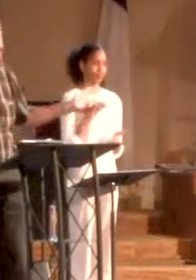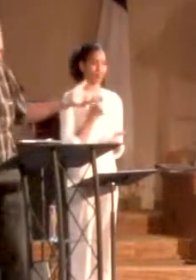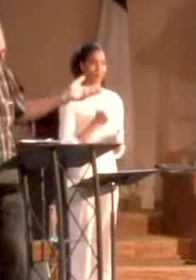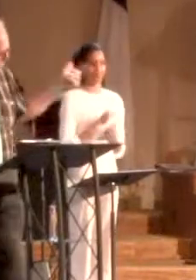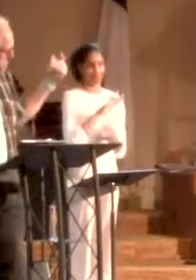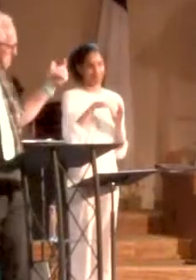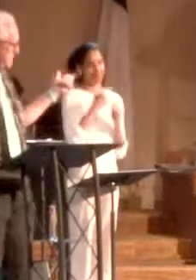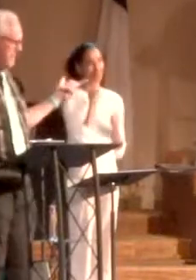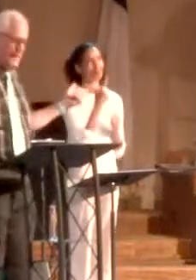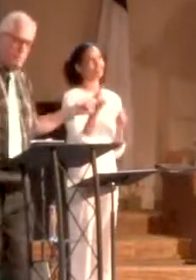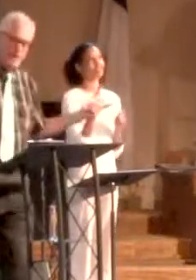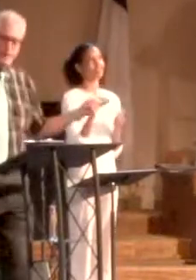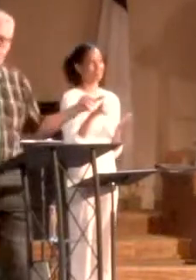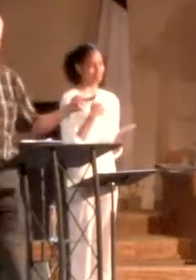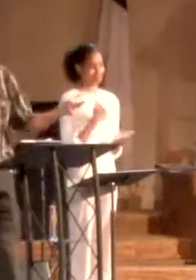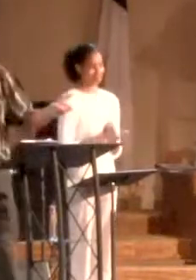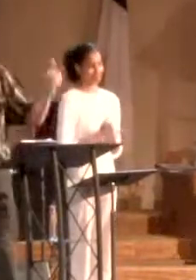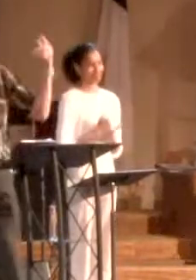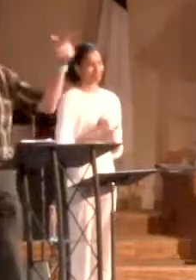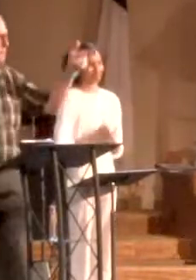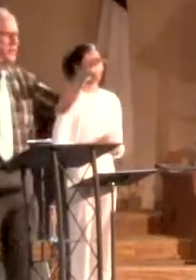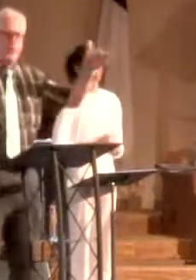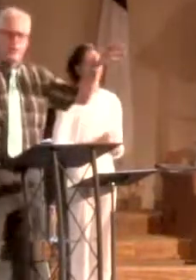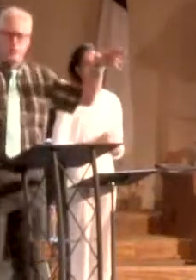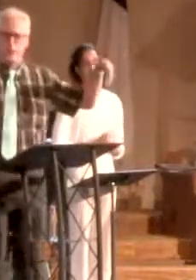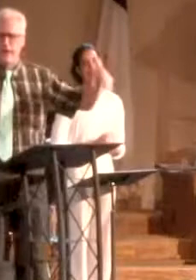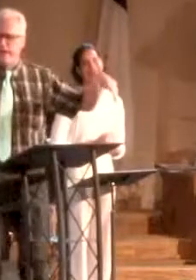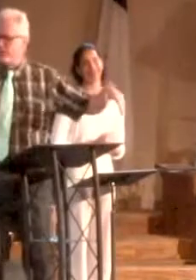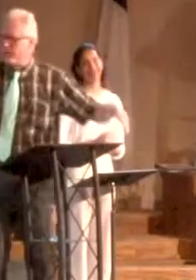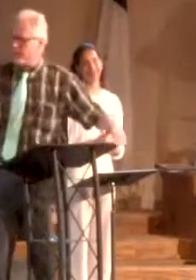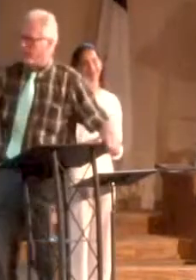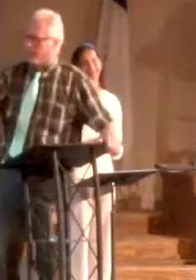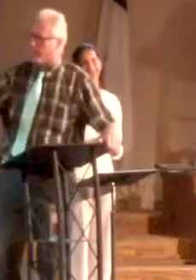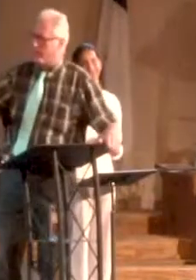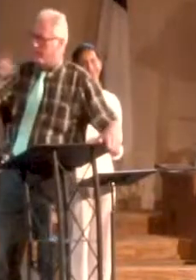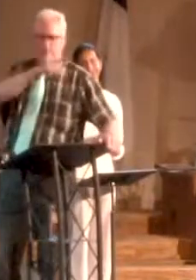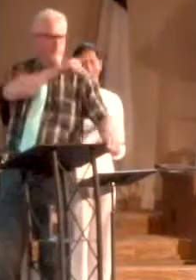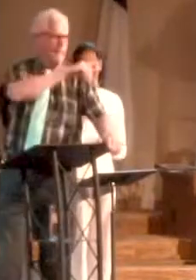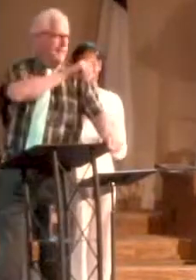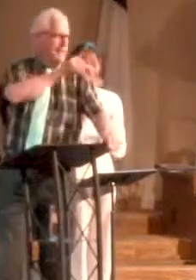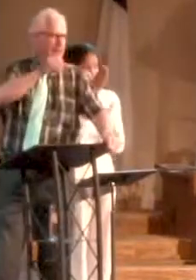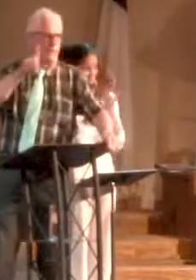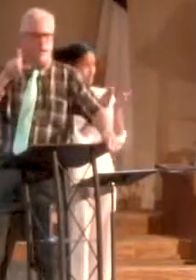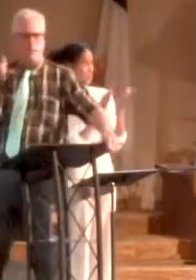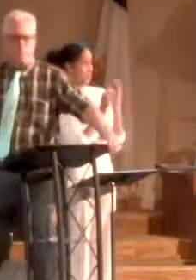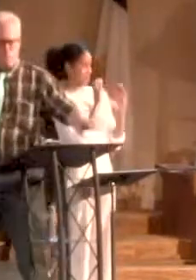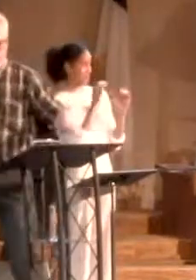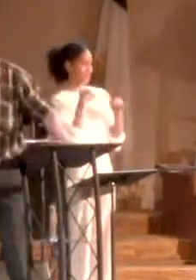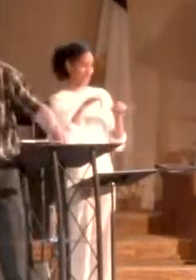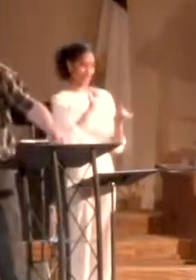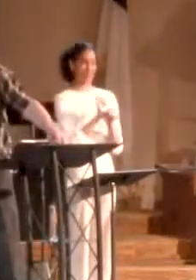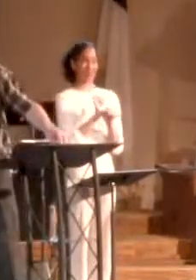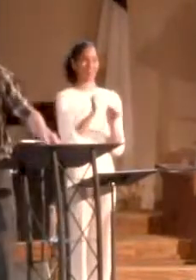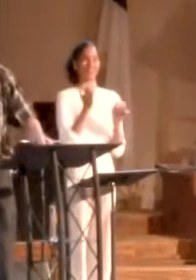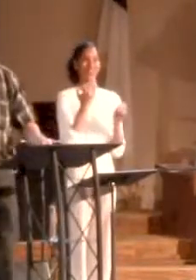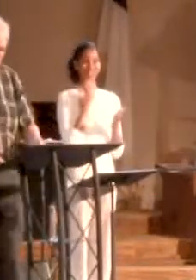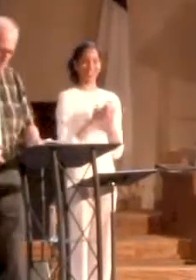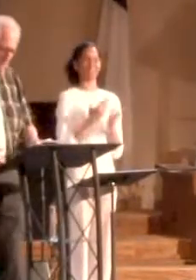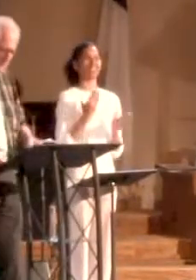people said, amen. Well, that part of the communication is still working, you know? Okay.